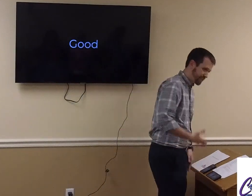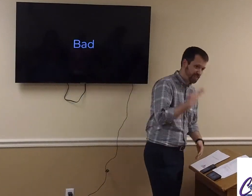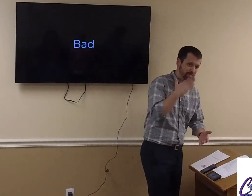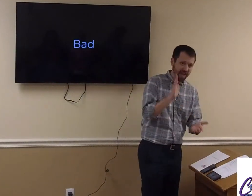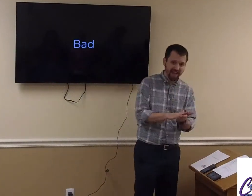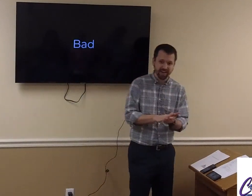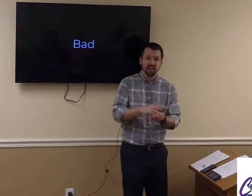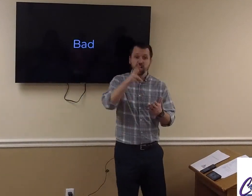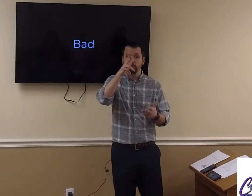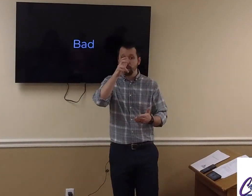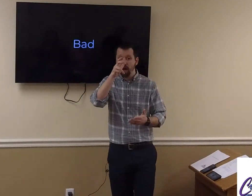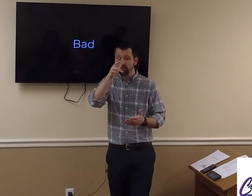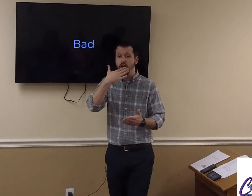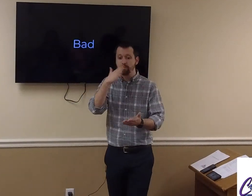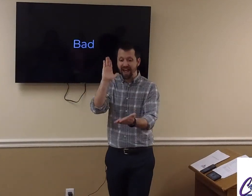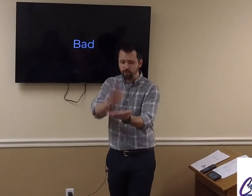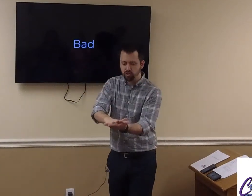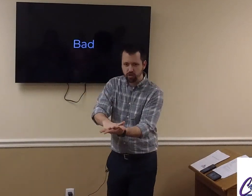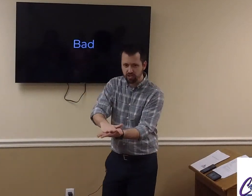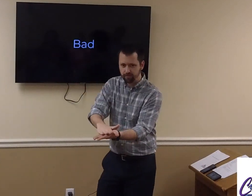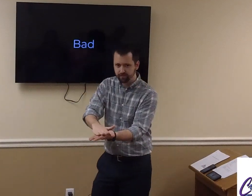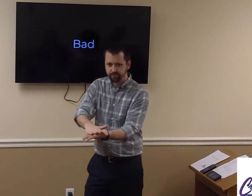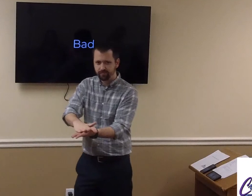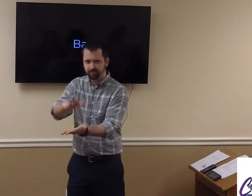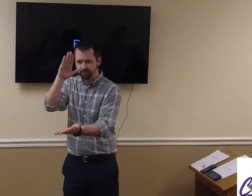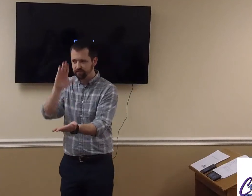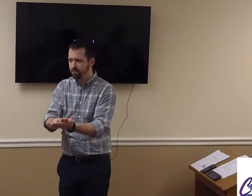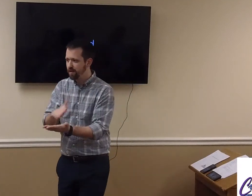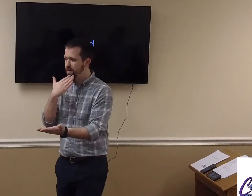Is bad. Because bugs are bad if you squish them.